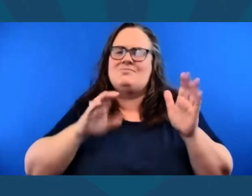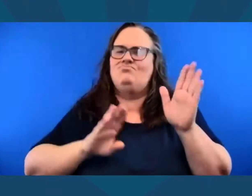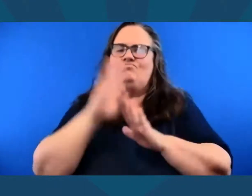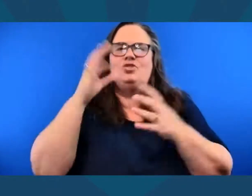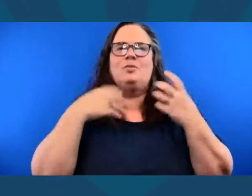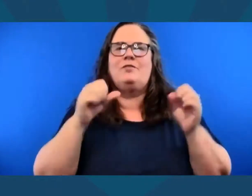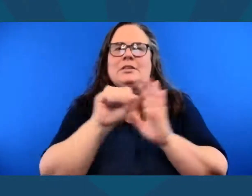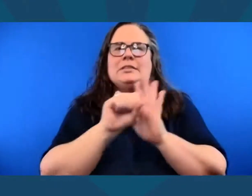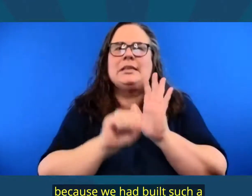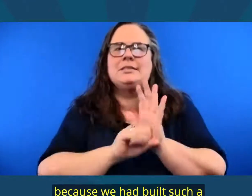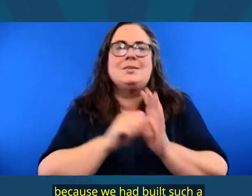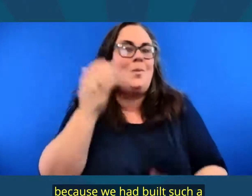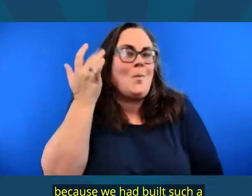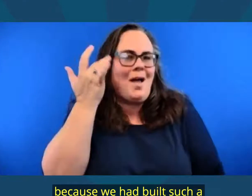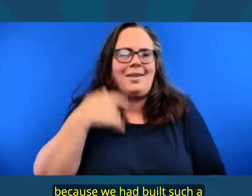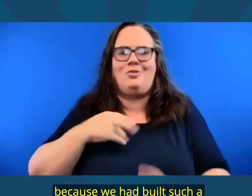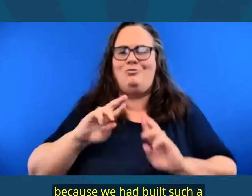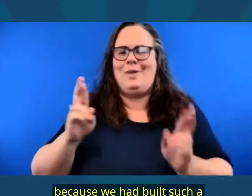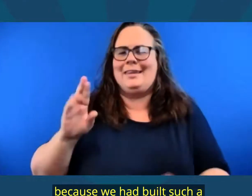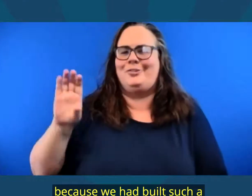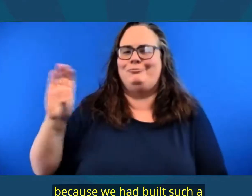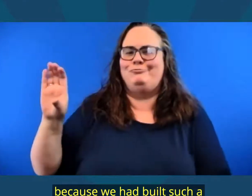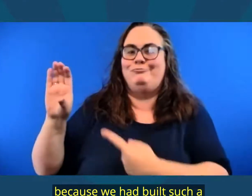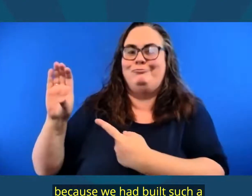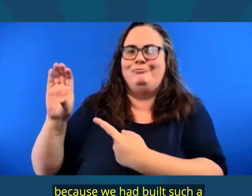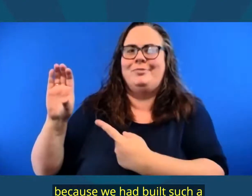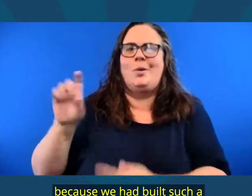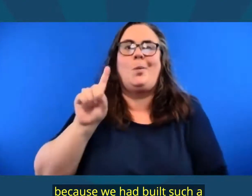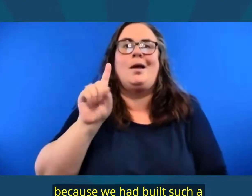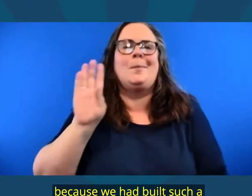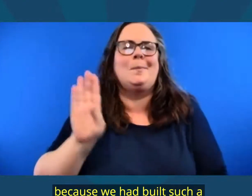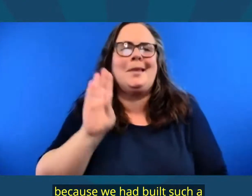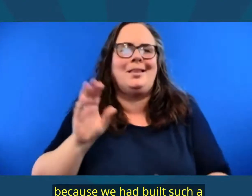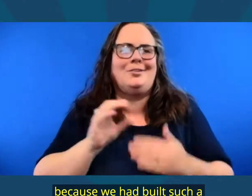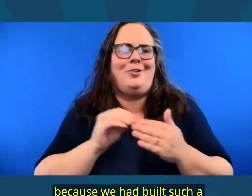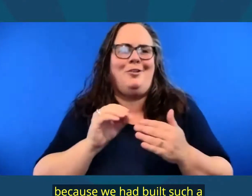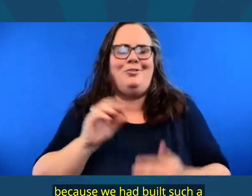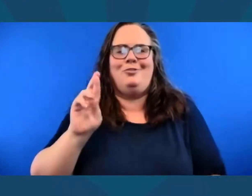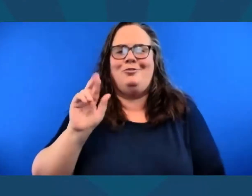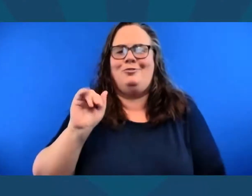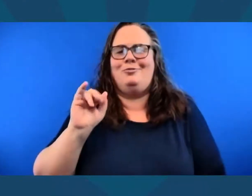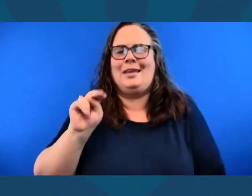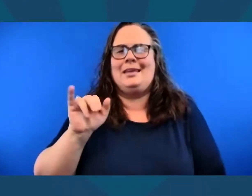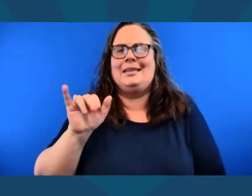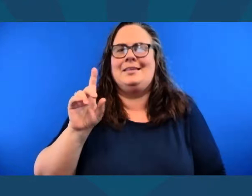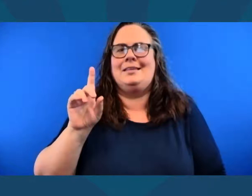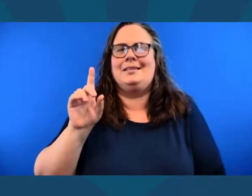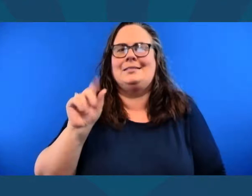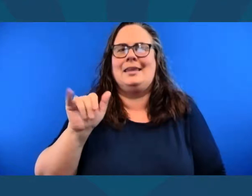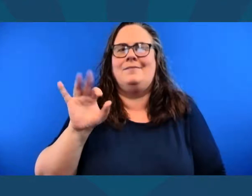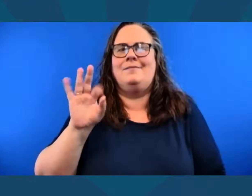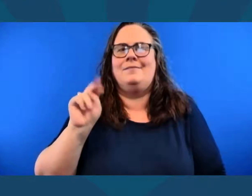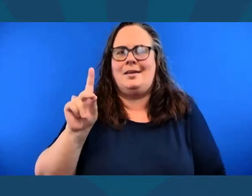recovering states because we had built such a strong economic environment. Our state was among the